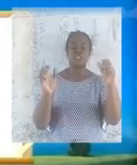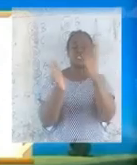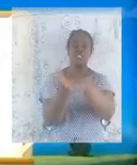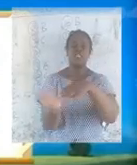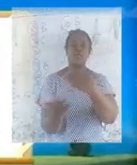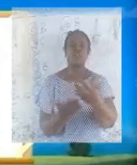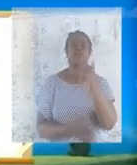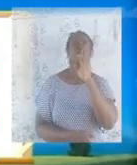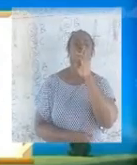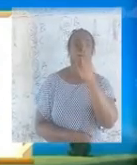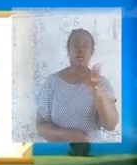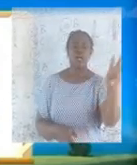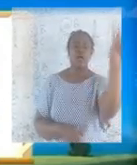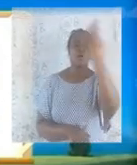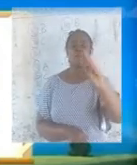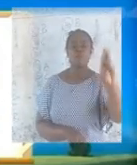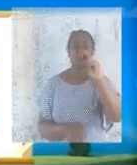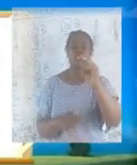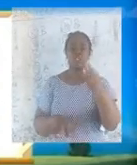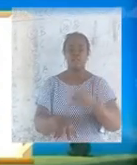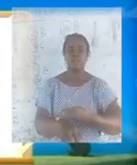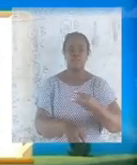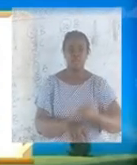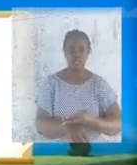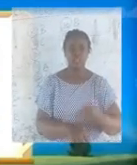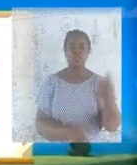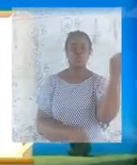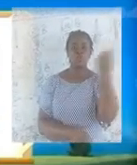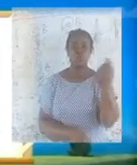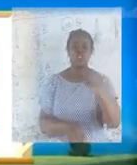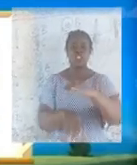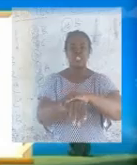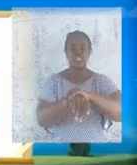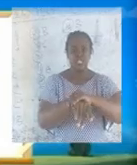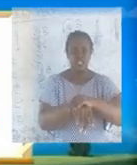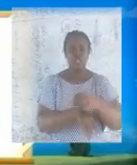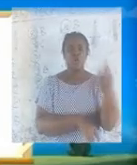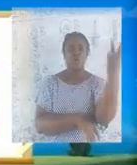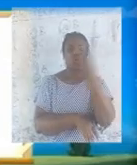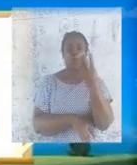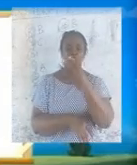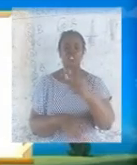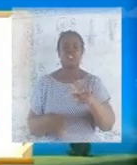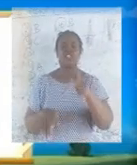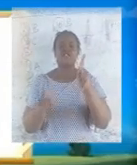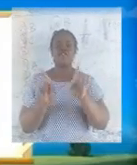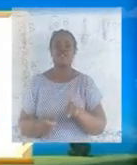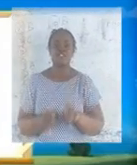programs are Mondays, Mathematics; Tuesdays, English; Wednesdays,